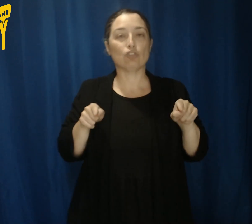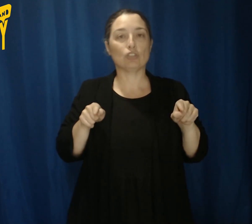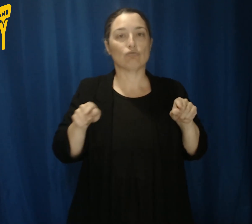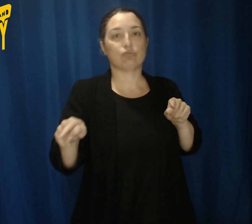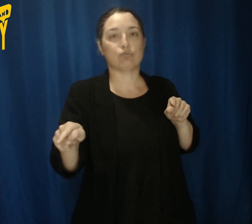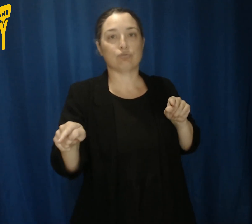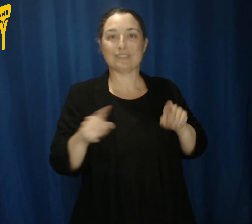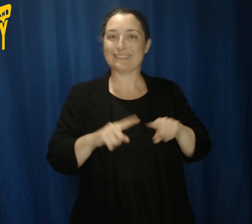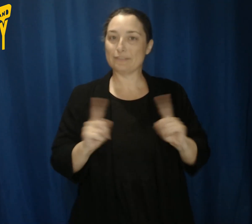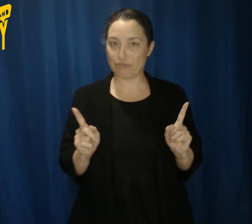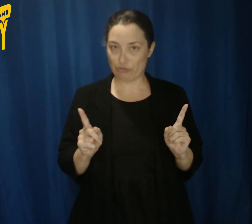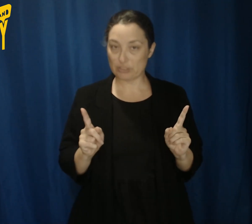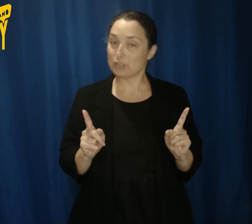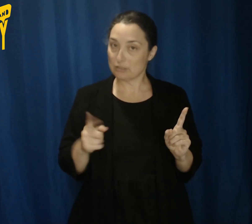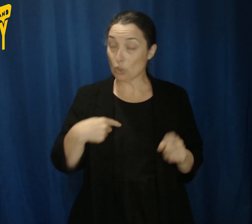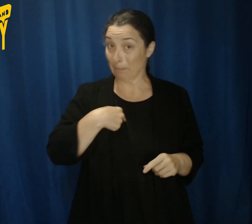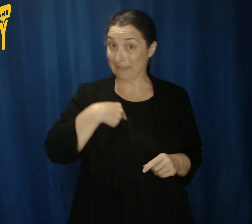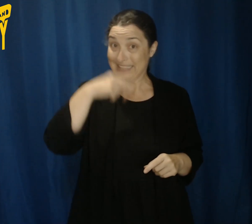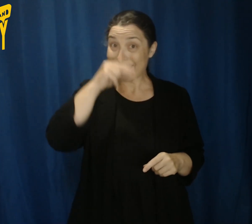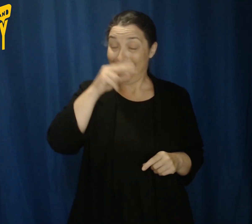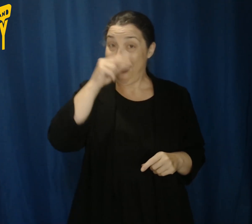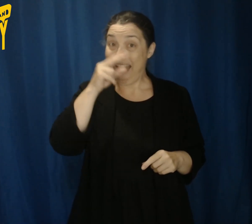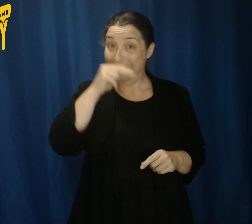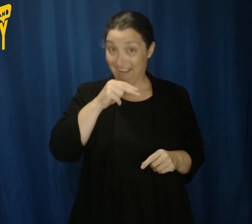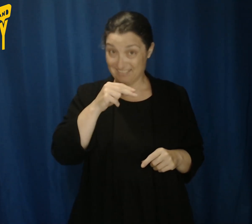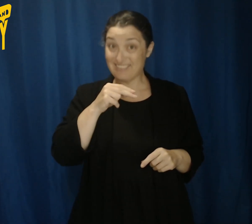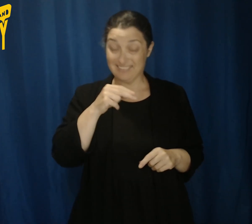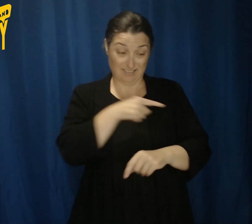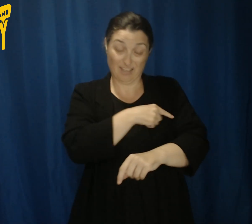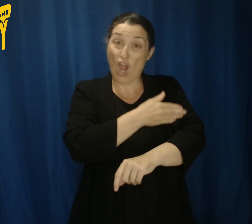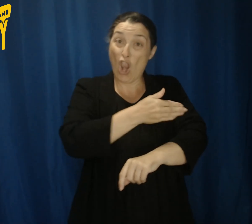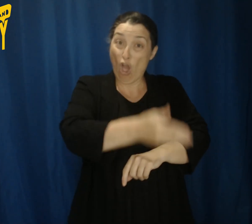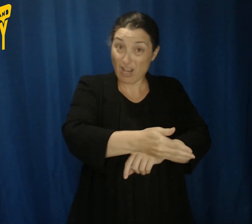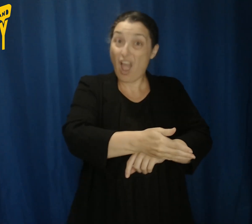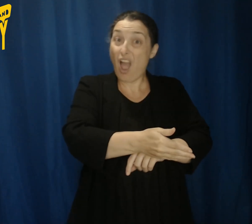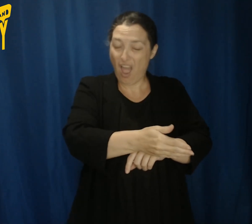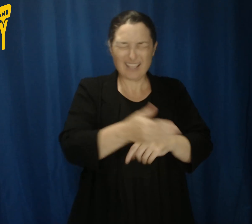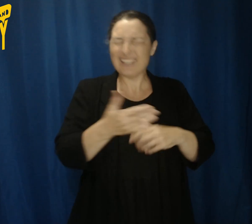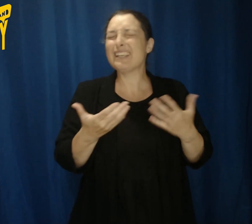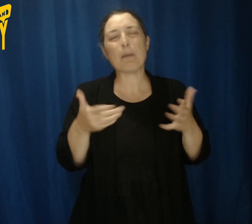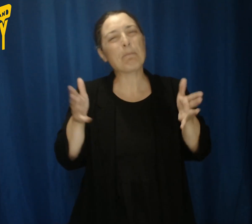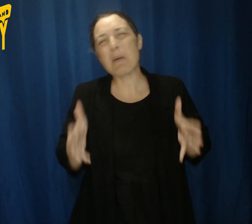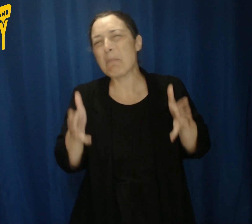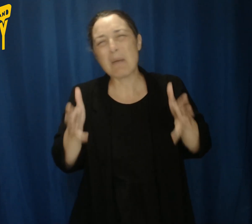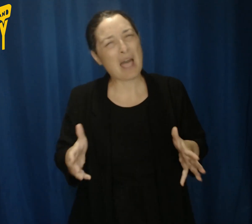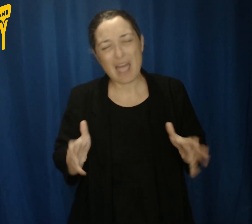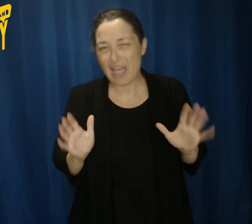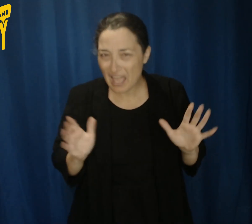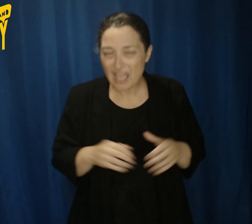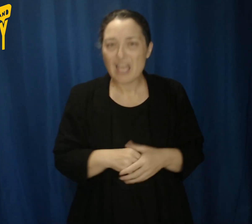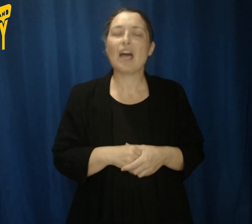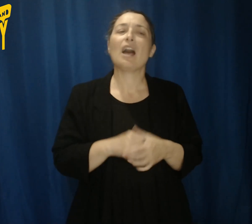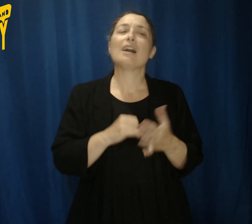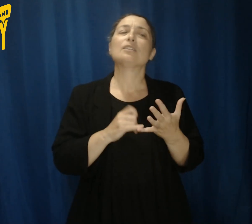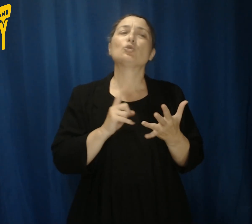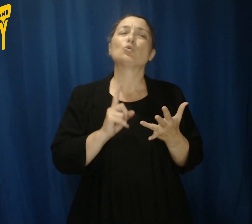was a child, this arm was longer in reference. It's just weird as hell. So I'm the sort of